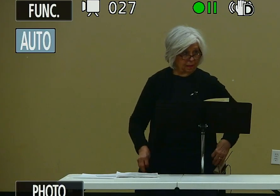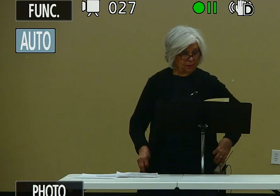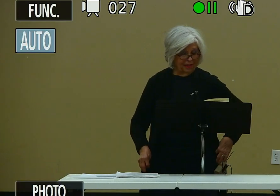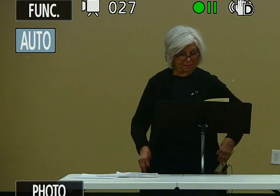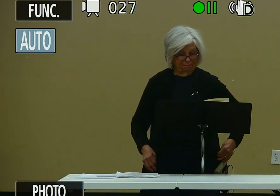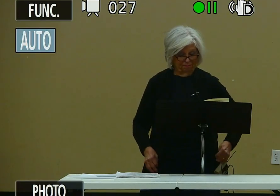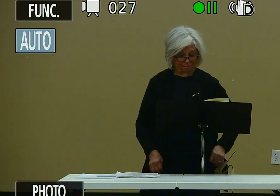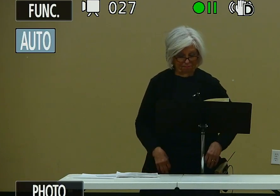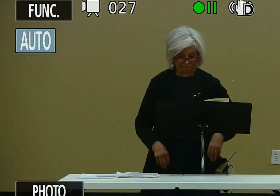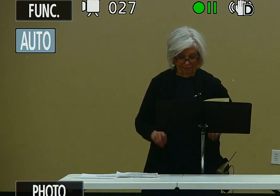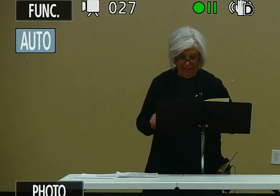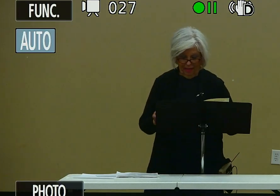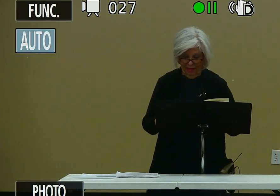Okay.